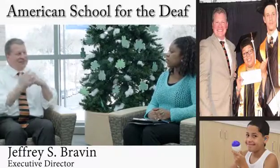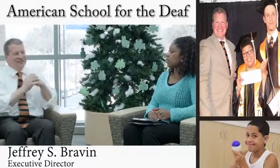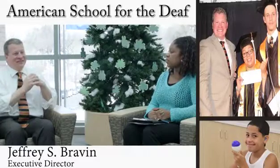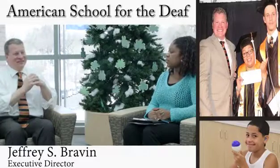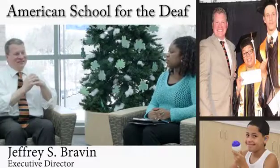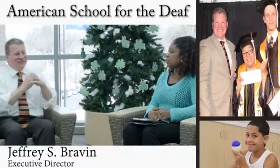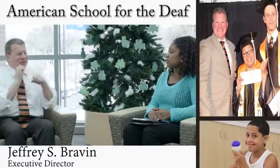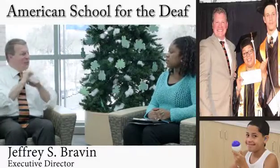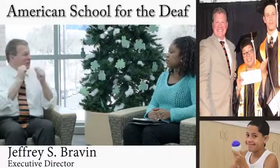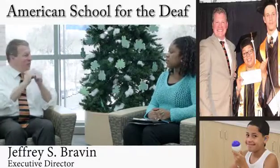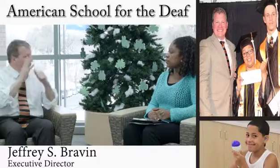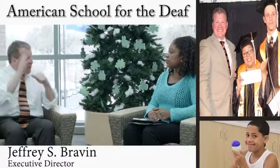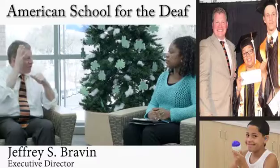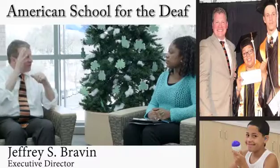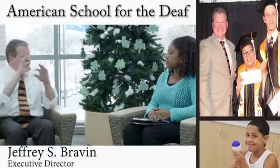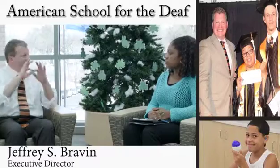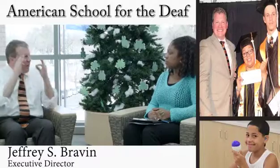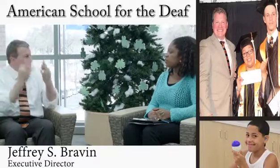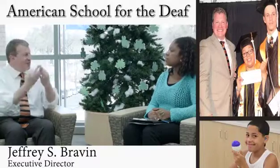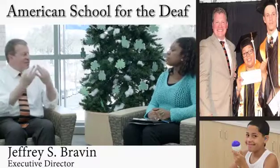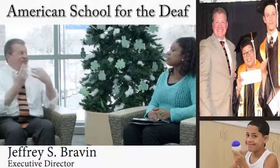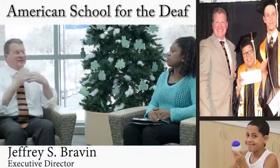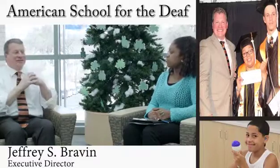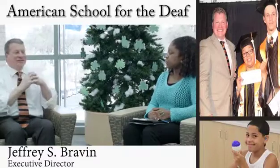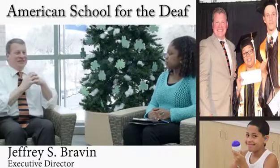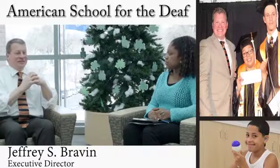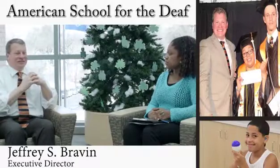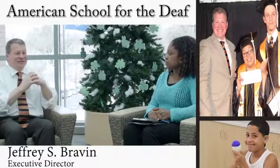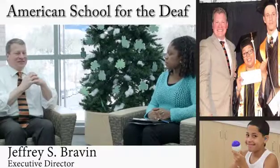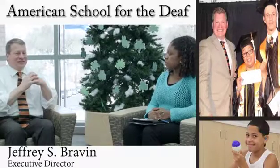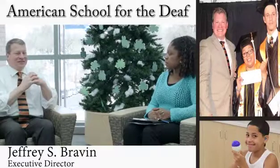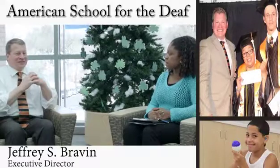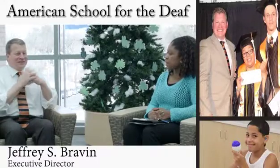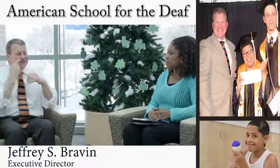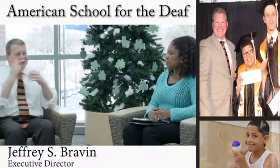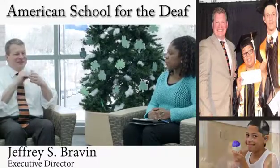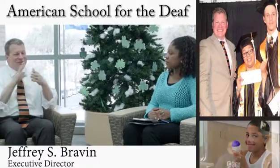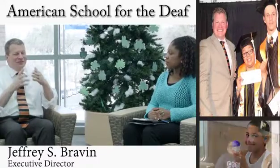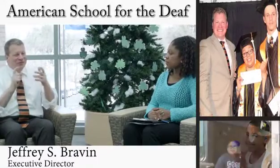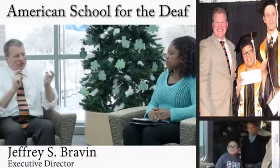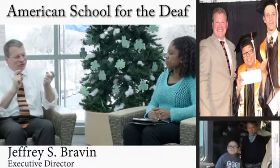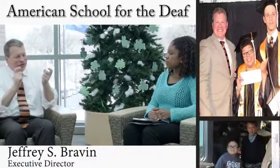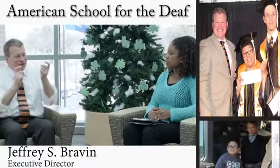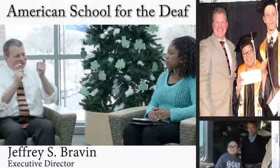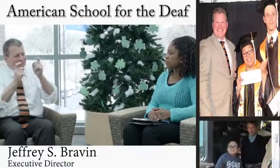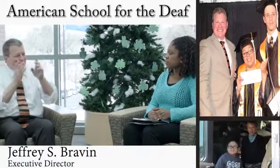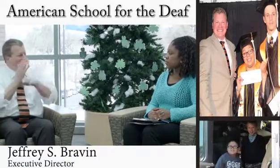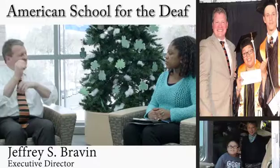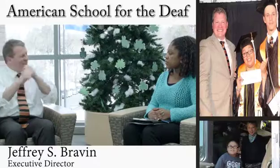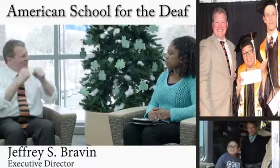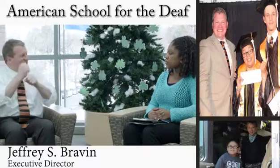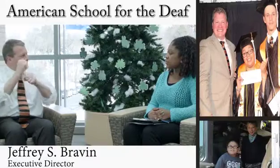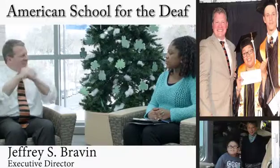society, working with parents and families as well, and see students transform over